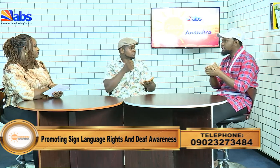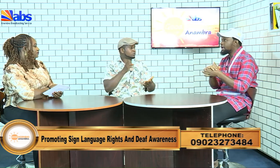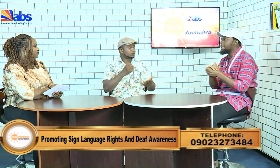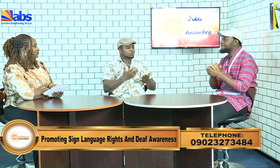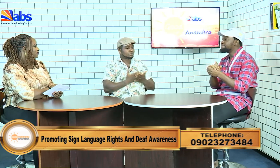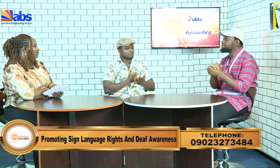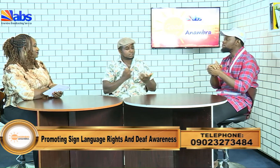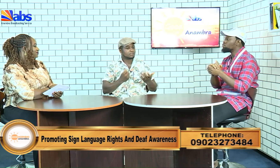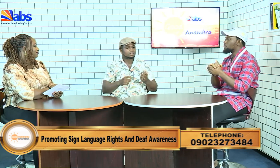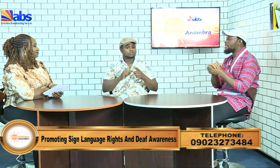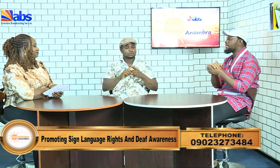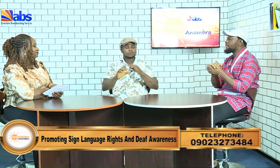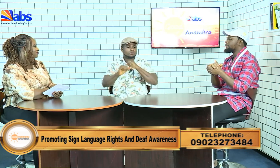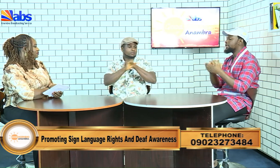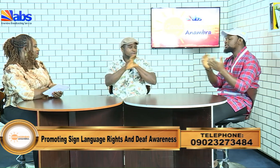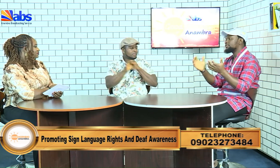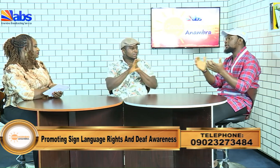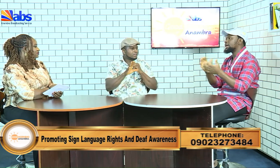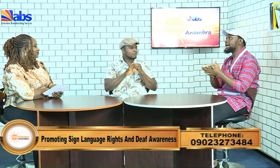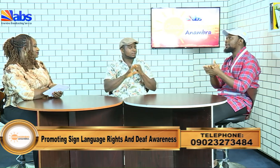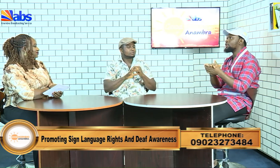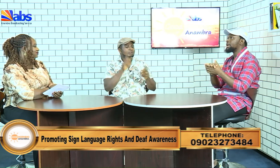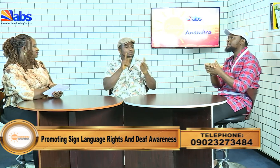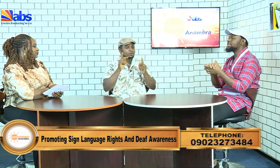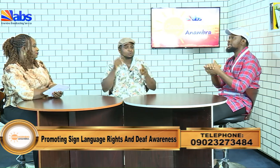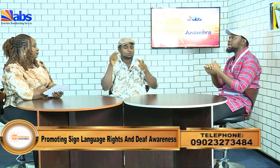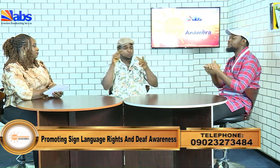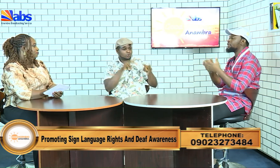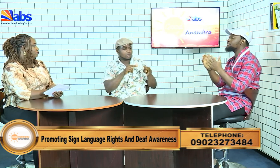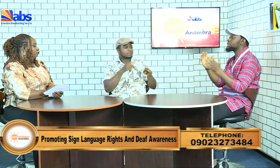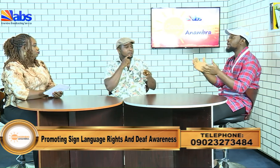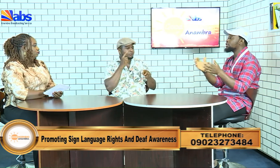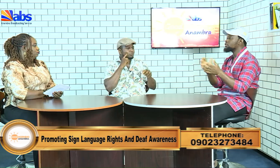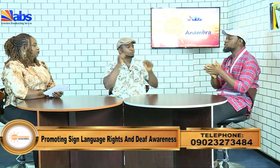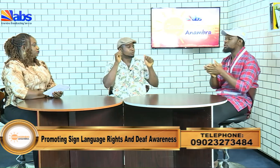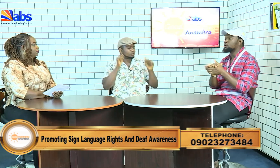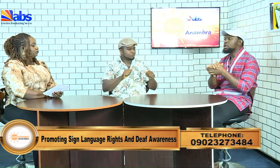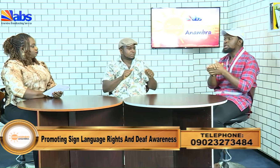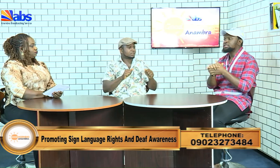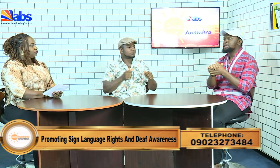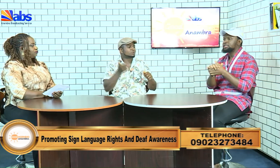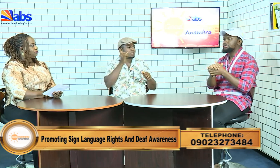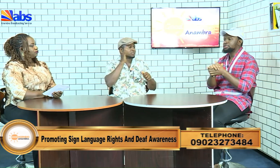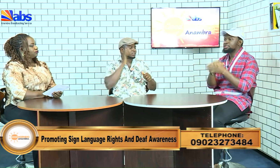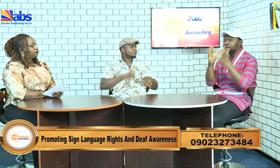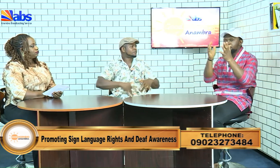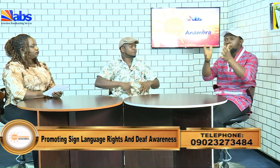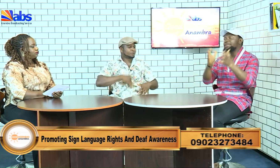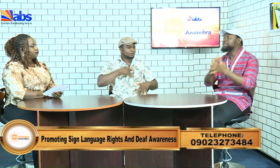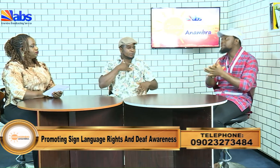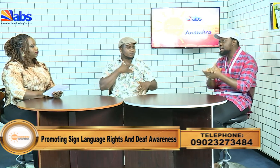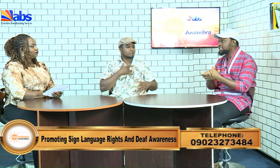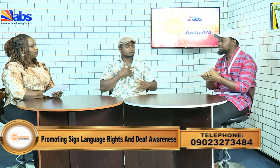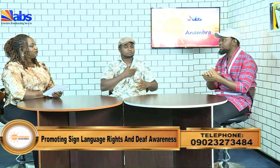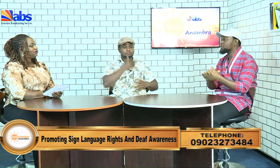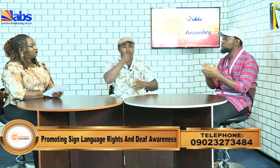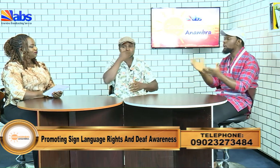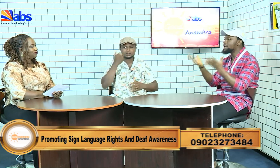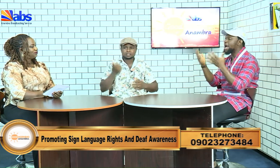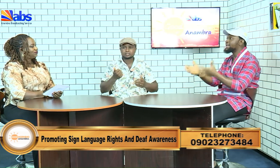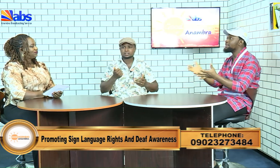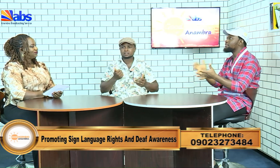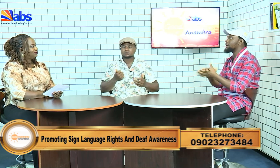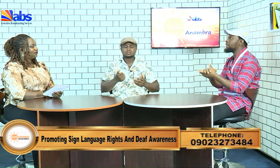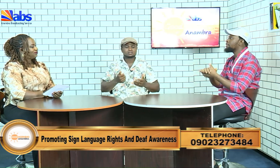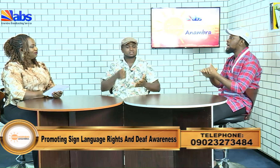Okay, first of all, I would rather say a very big thank you to the director of ABS, because when